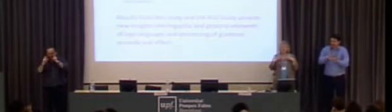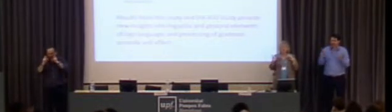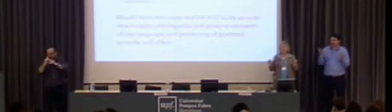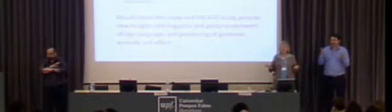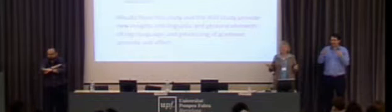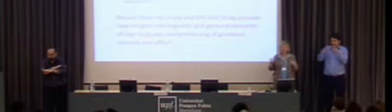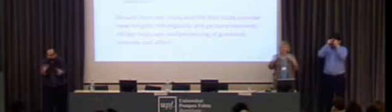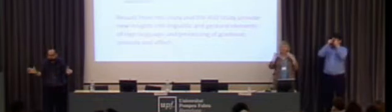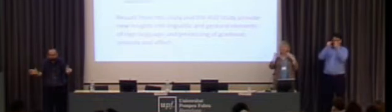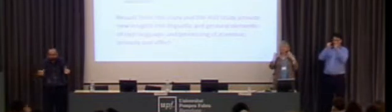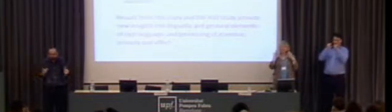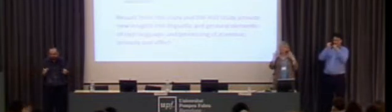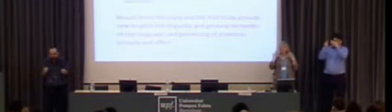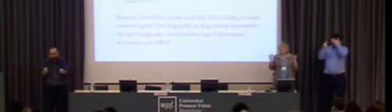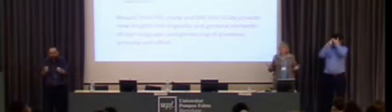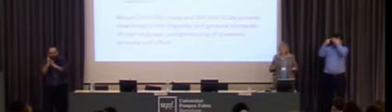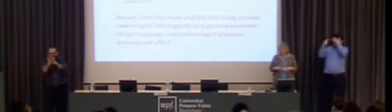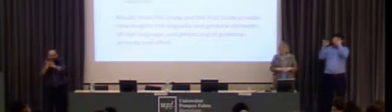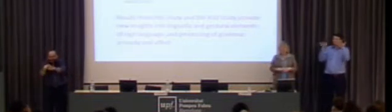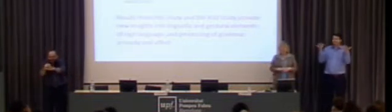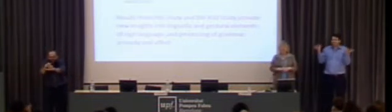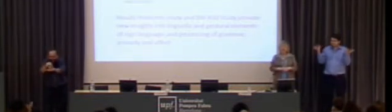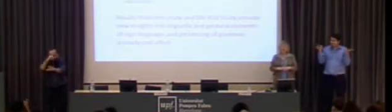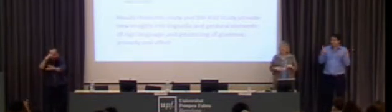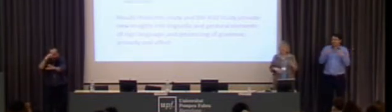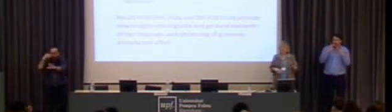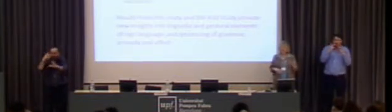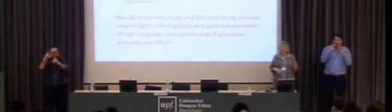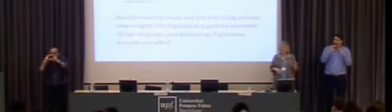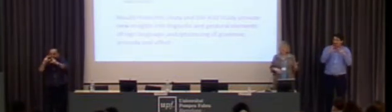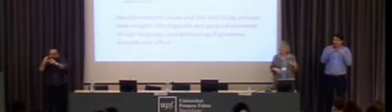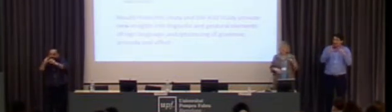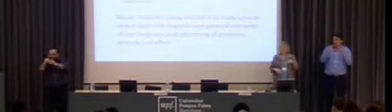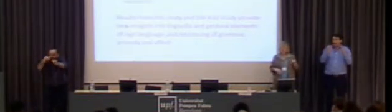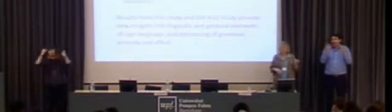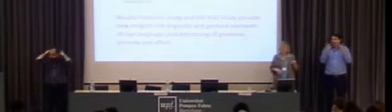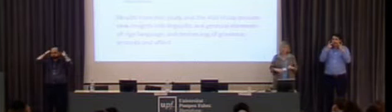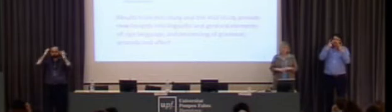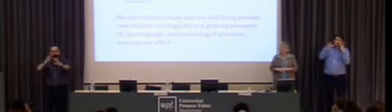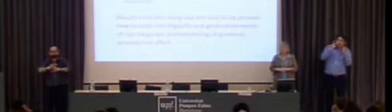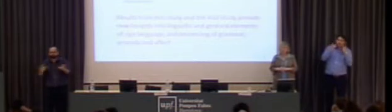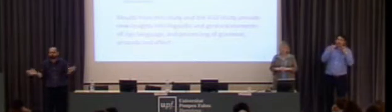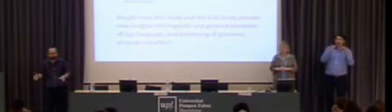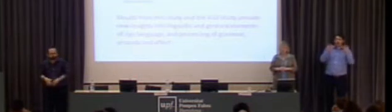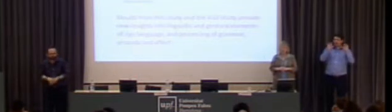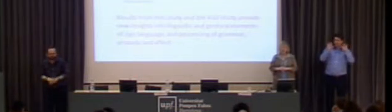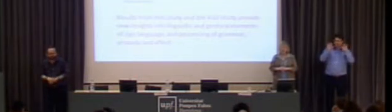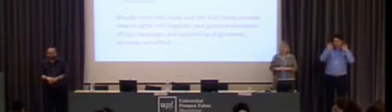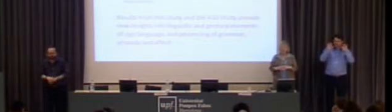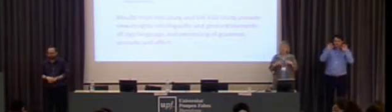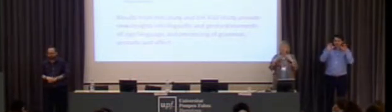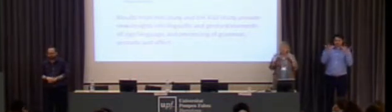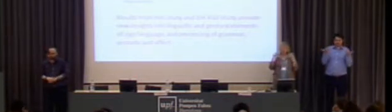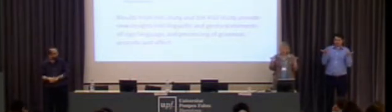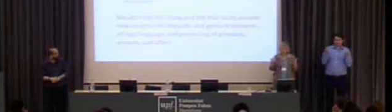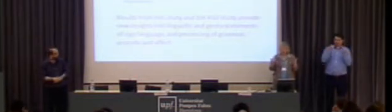marked entirely through visual prosody. This is what they have problems with, not linguistic information. They have